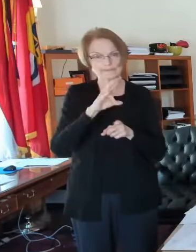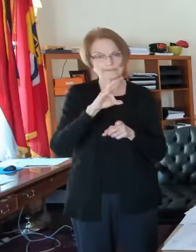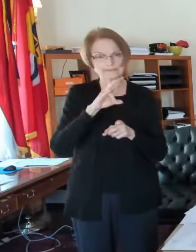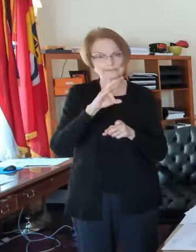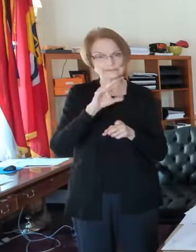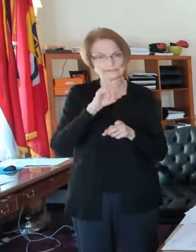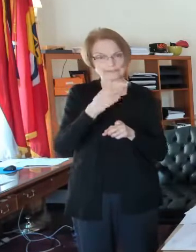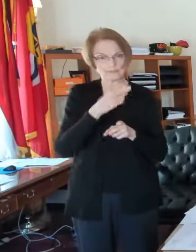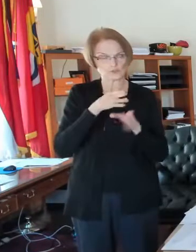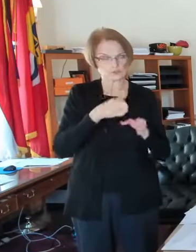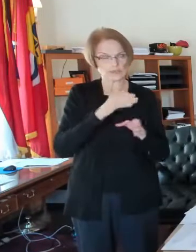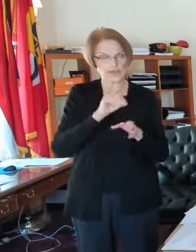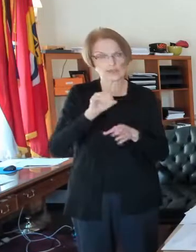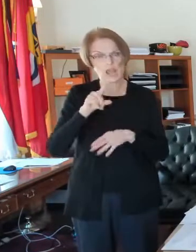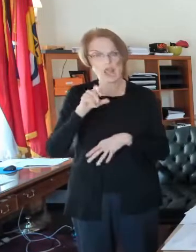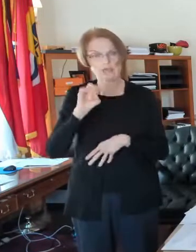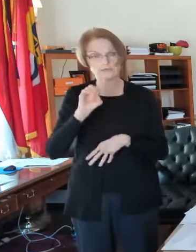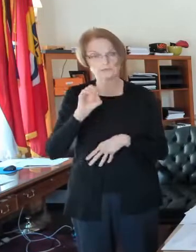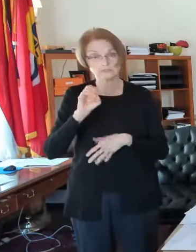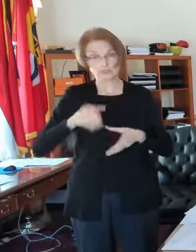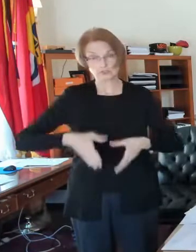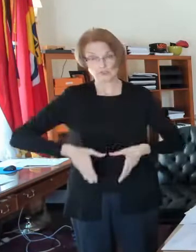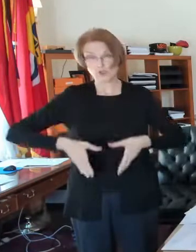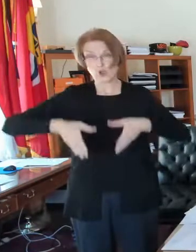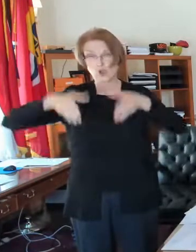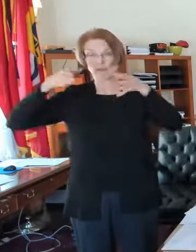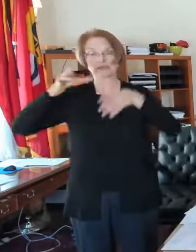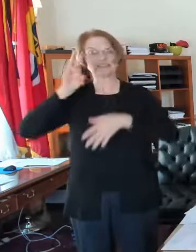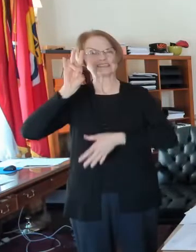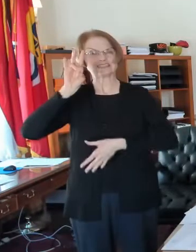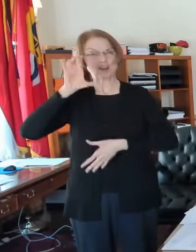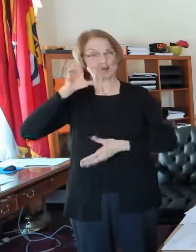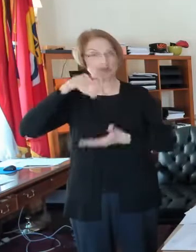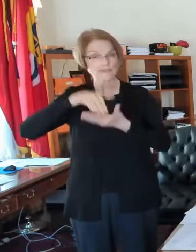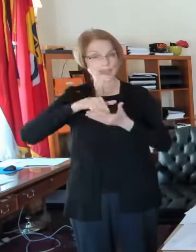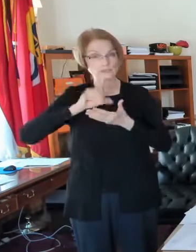Olive. Big building, 700,000 square feet,